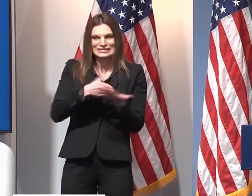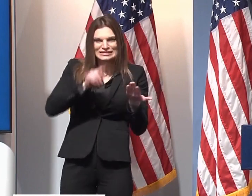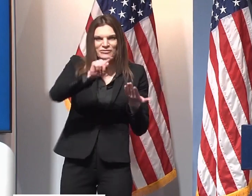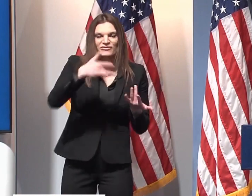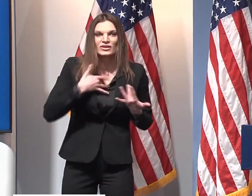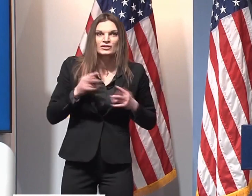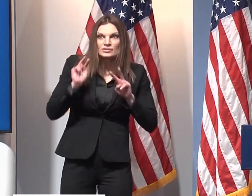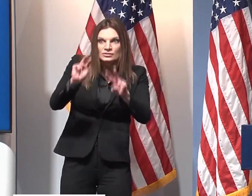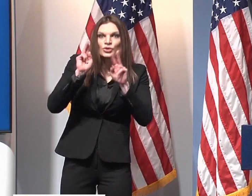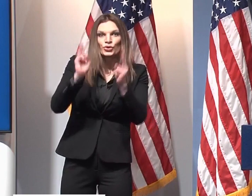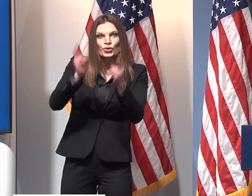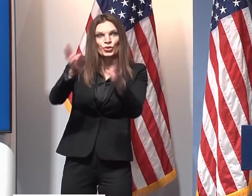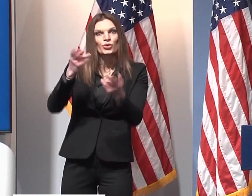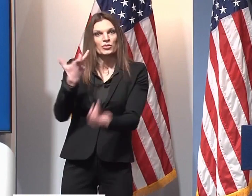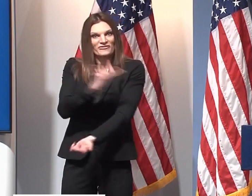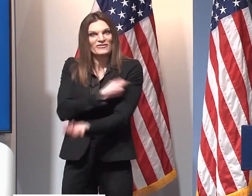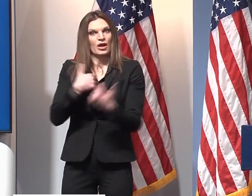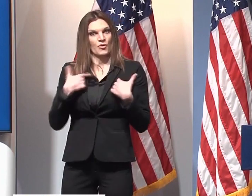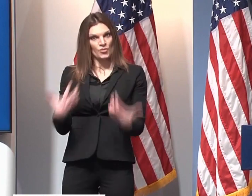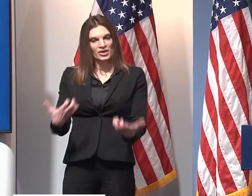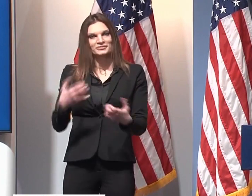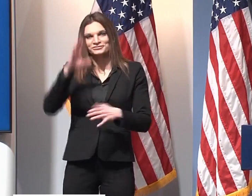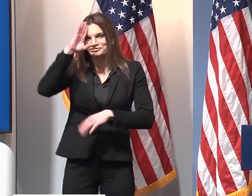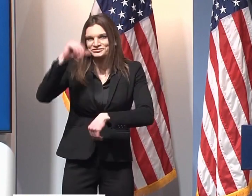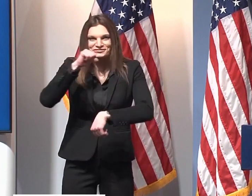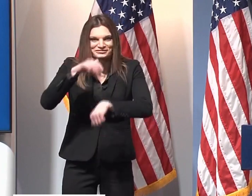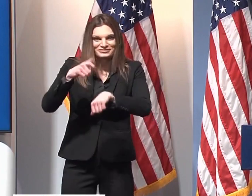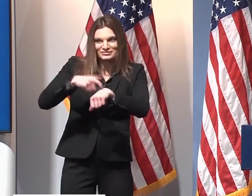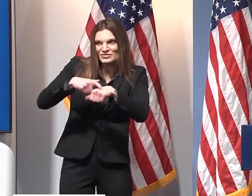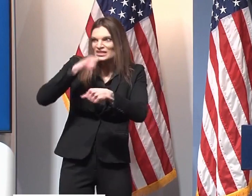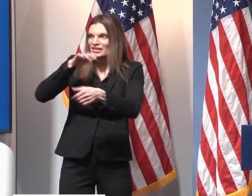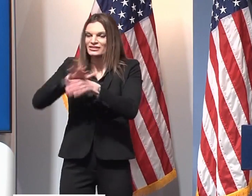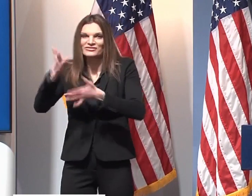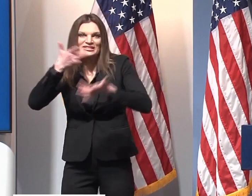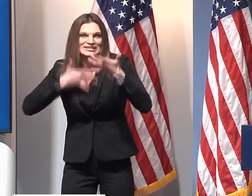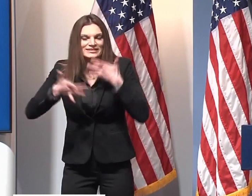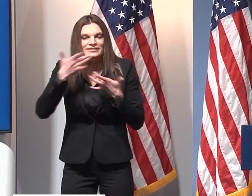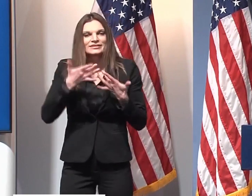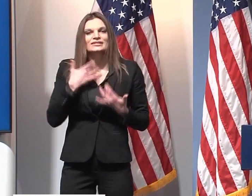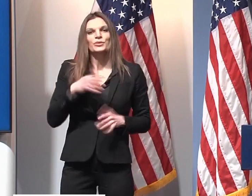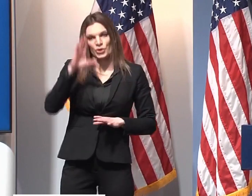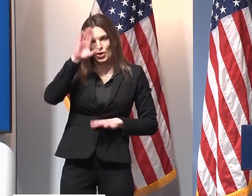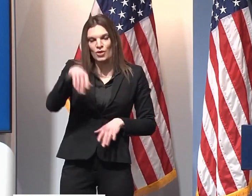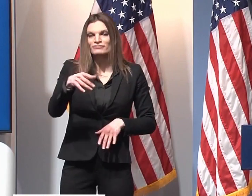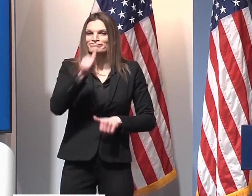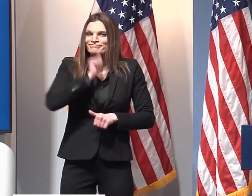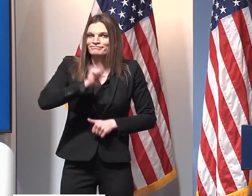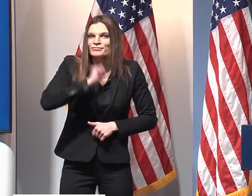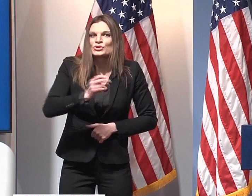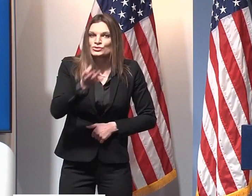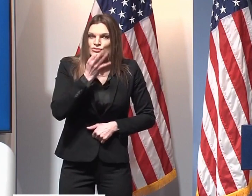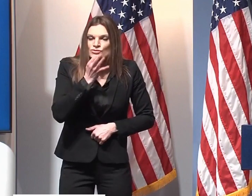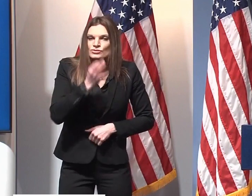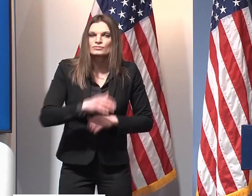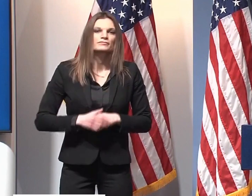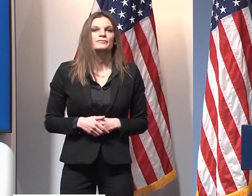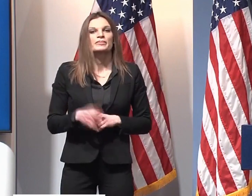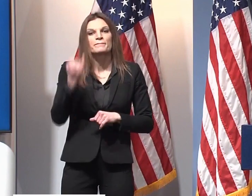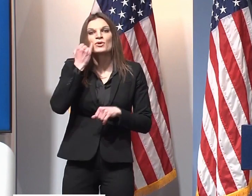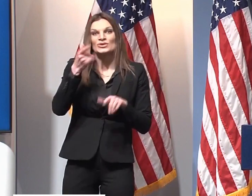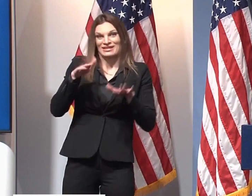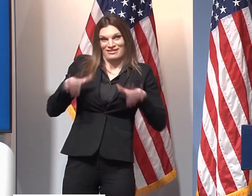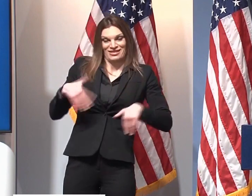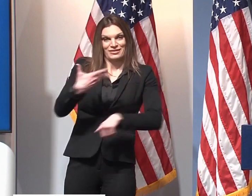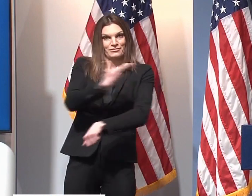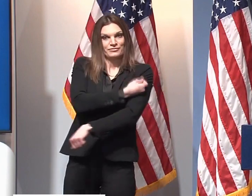not enough vaccines available for everyone who wants one right now. For everyone who hasn't yet received a vaccine,